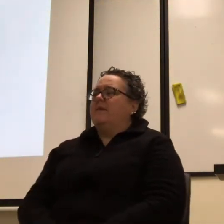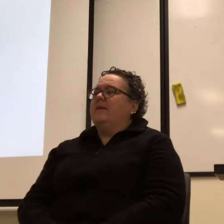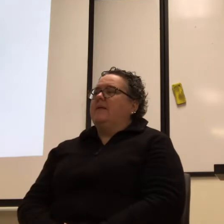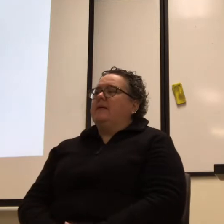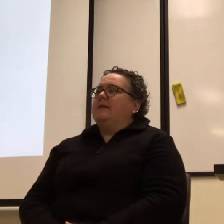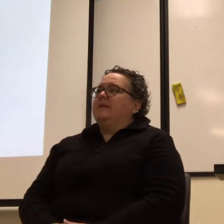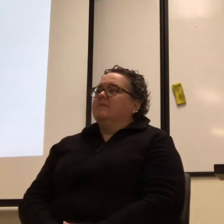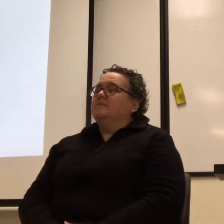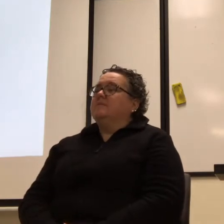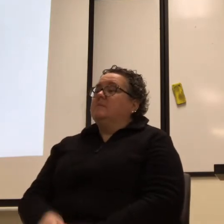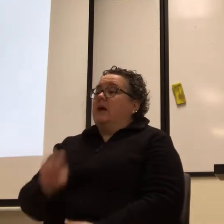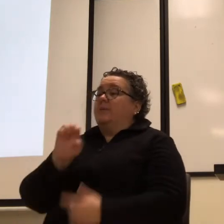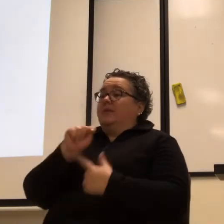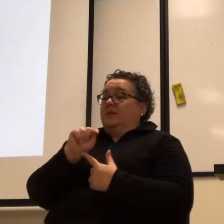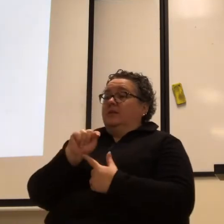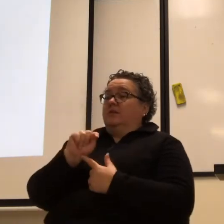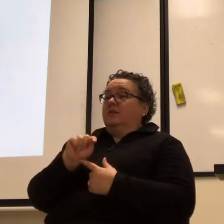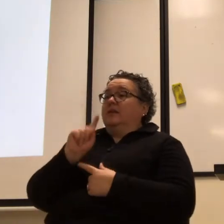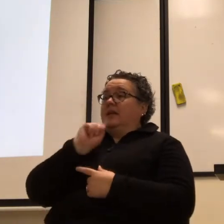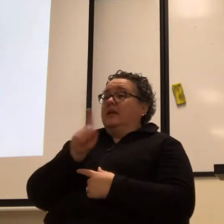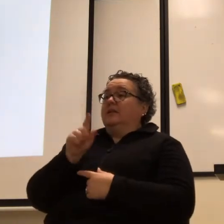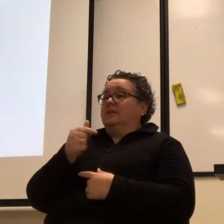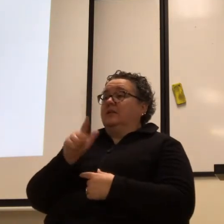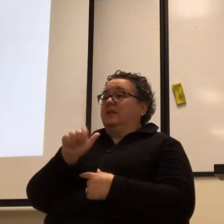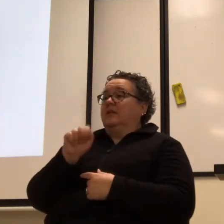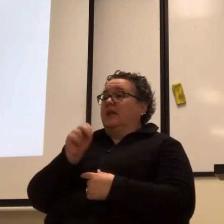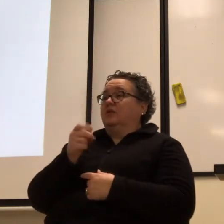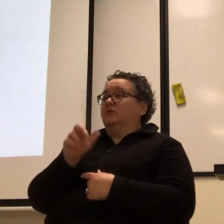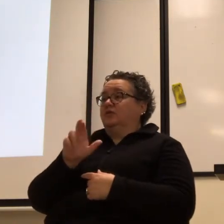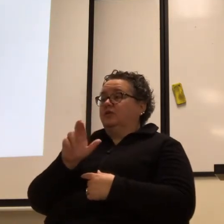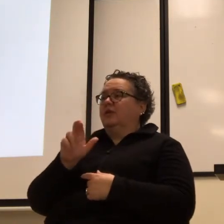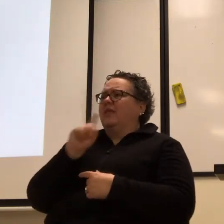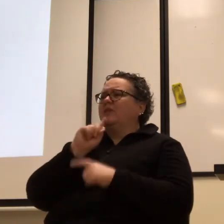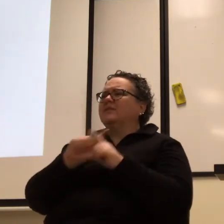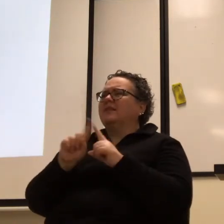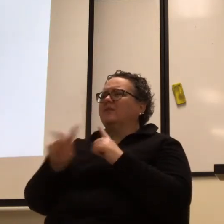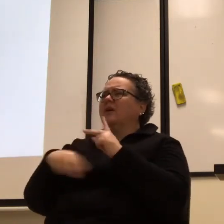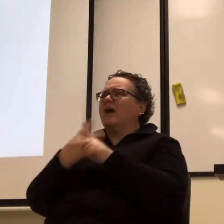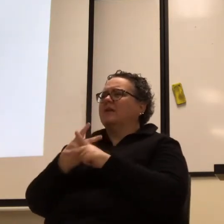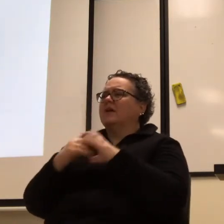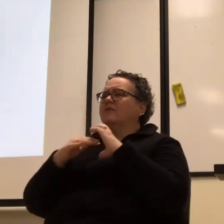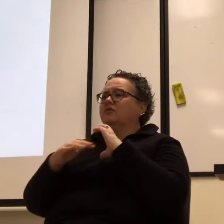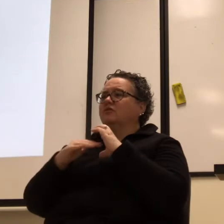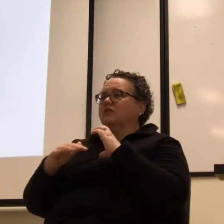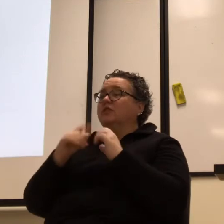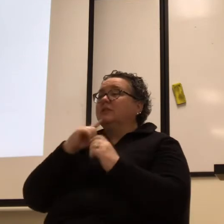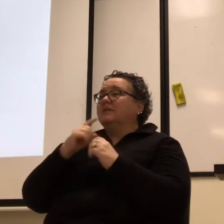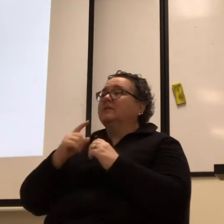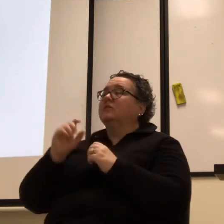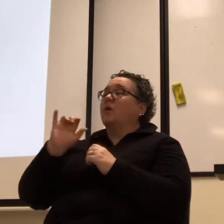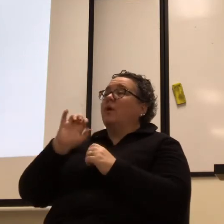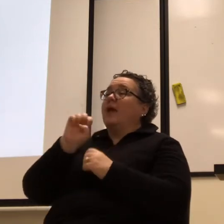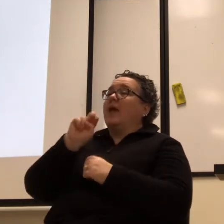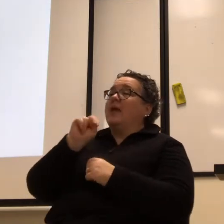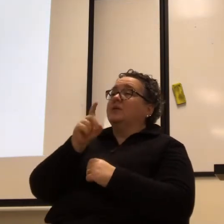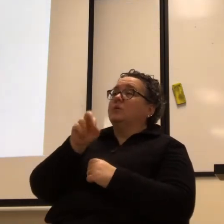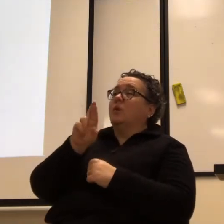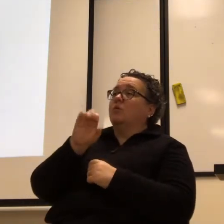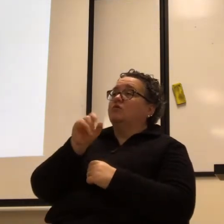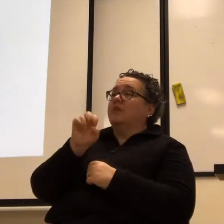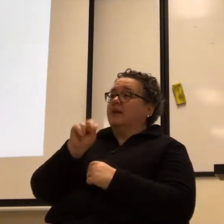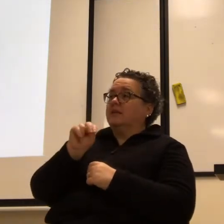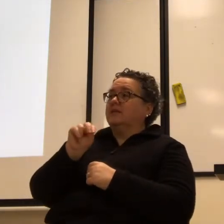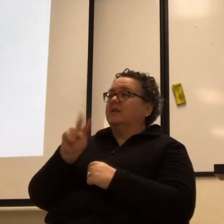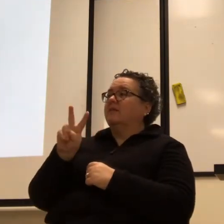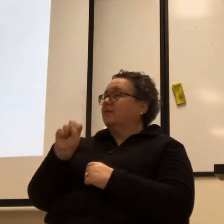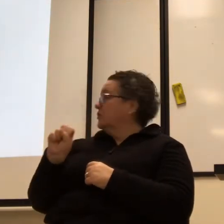I say epithelial tissue is glandular, and there's different kinds of glandular secretions, endocrine versus endocrine. So essentially, let's learn what those words